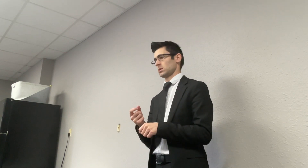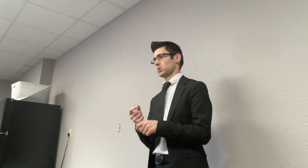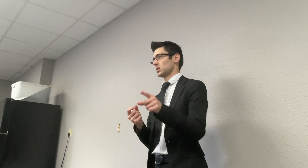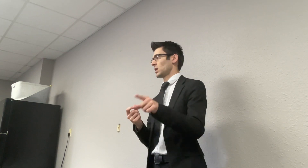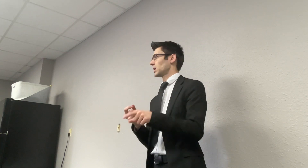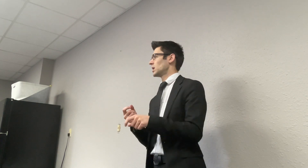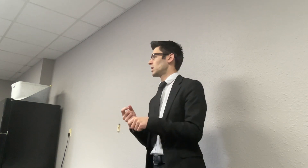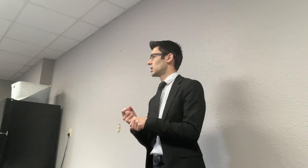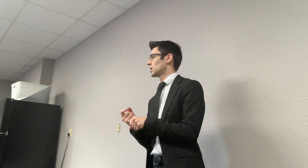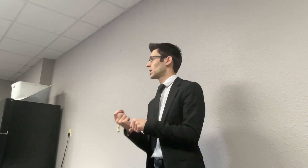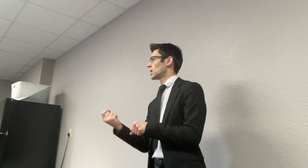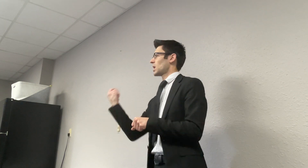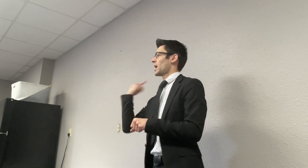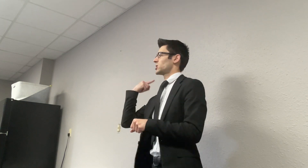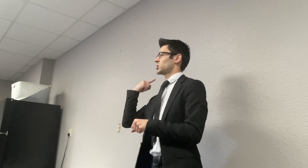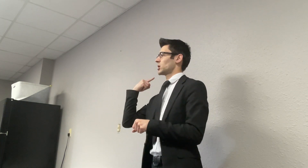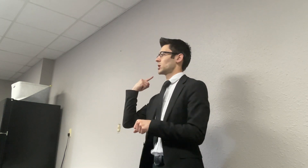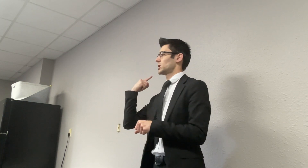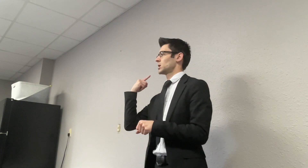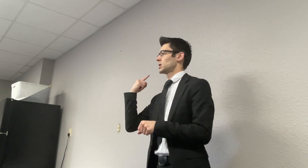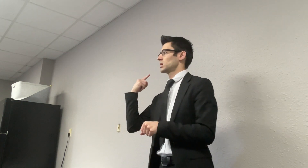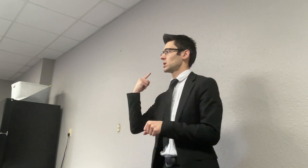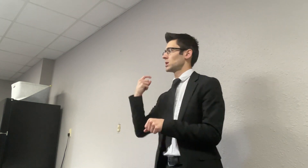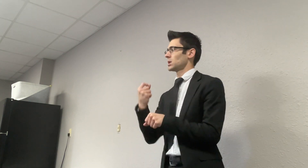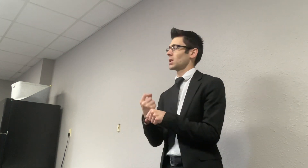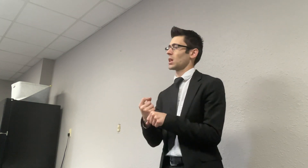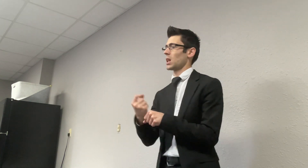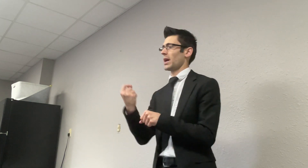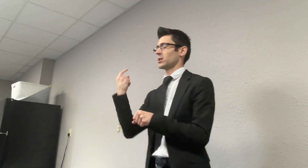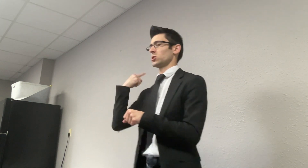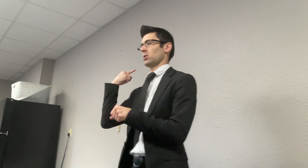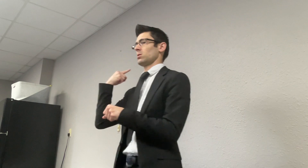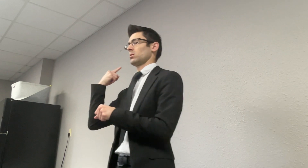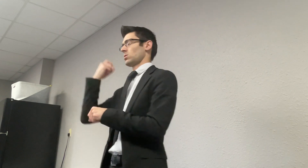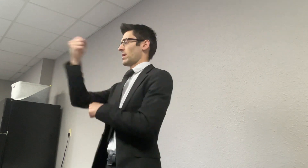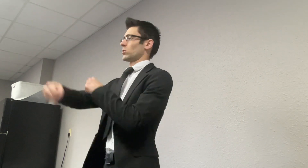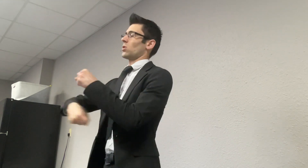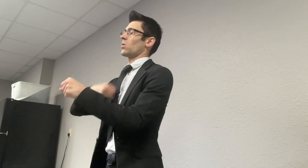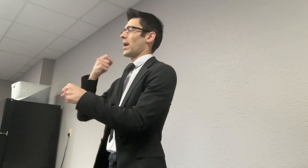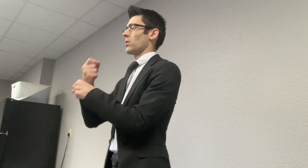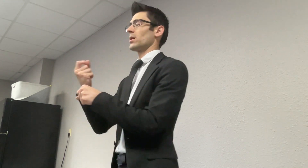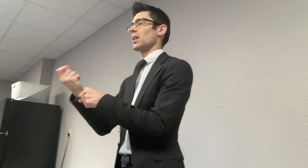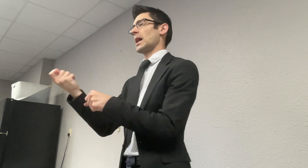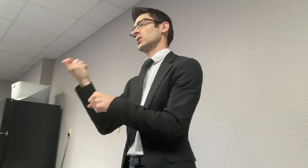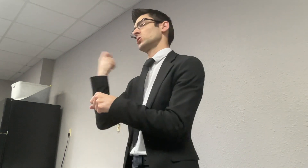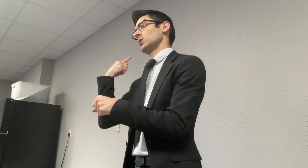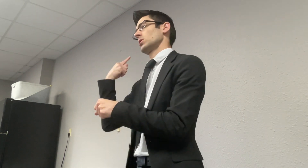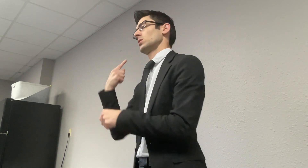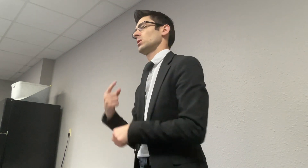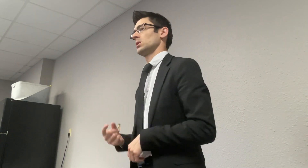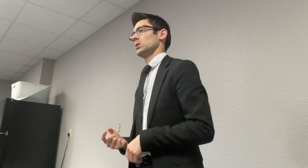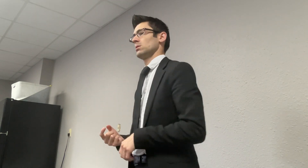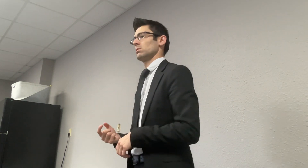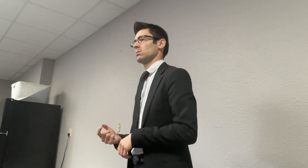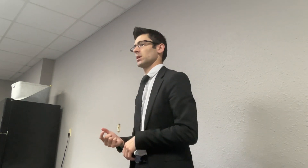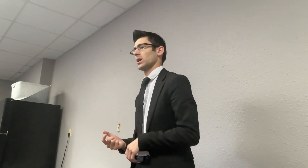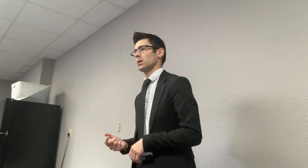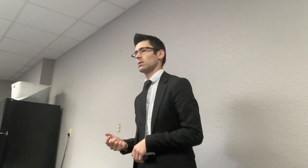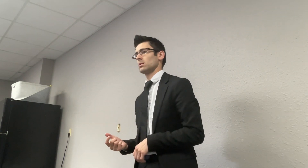She got it. Last year. Last year. You don't have to go around. Last year. Okay?